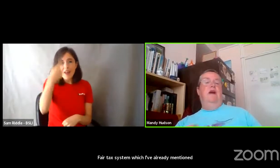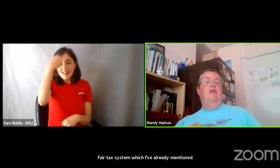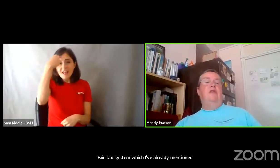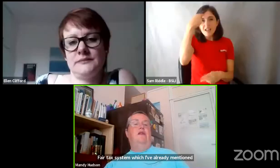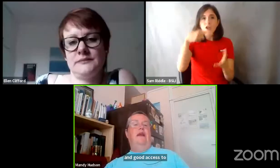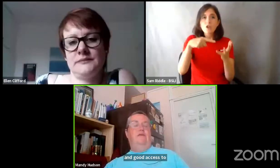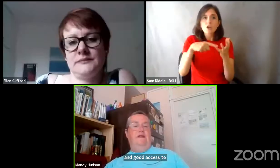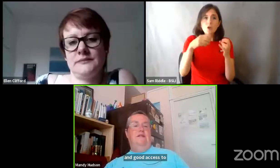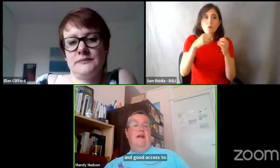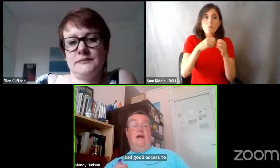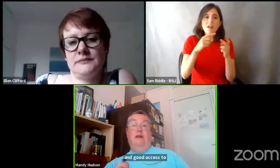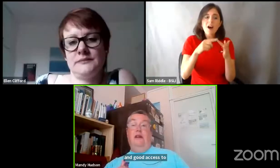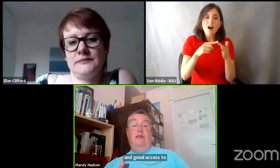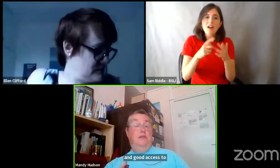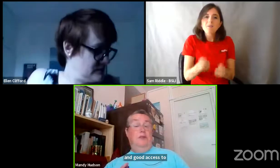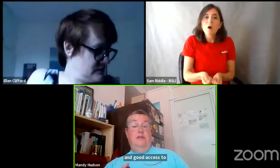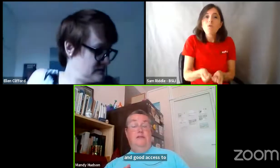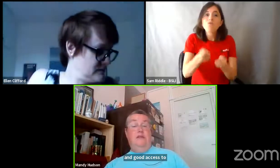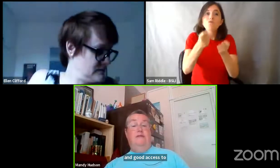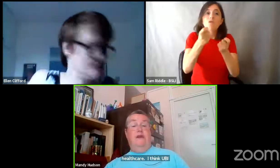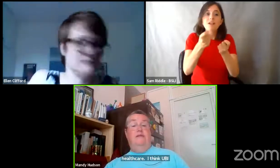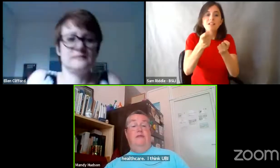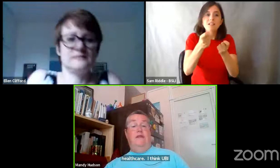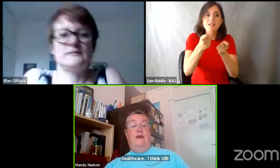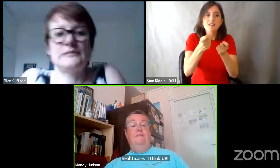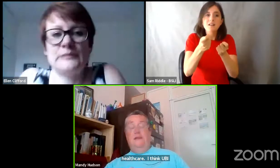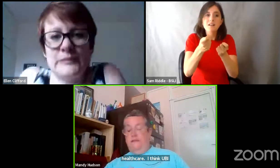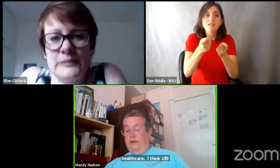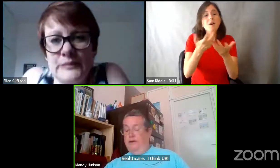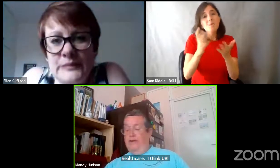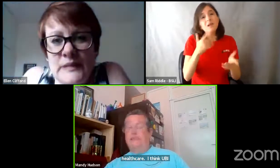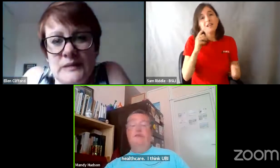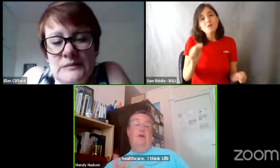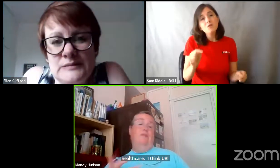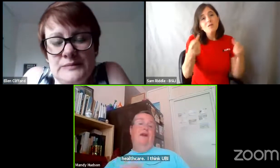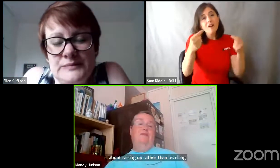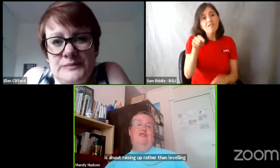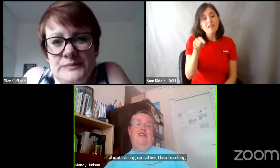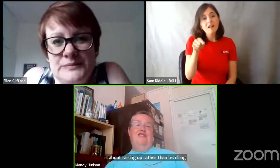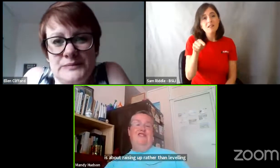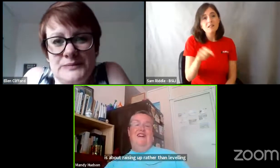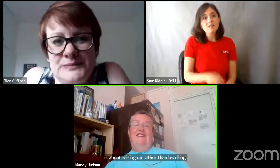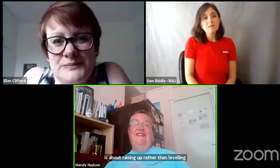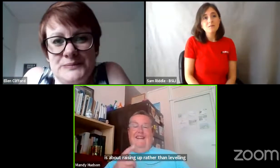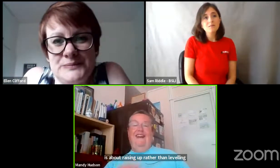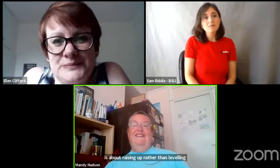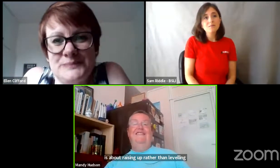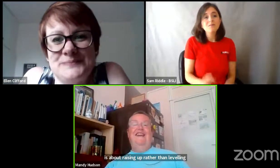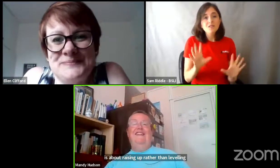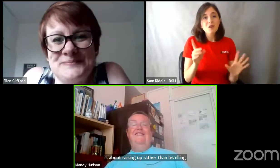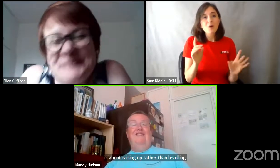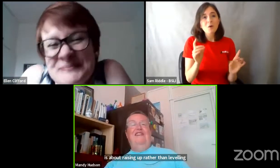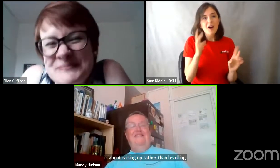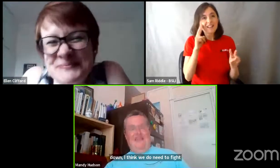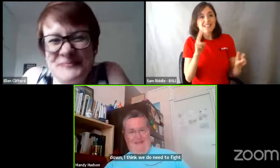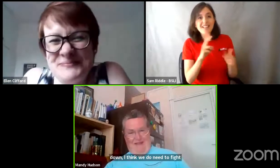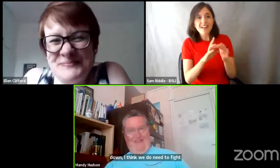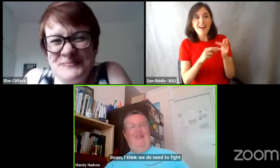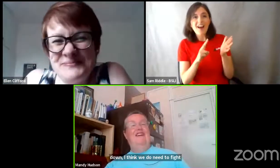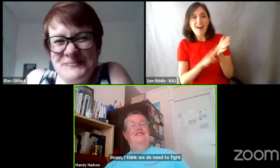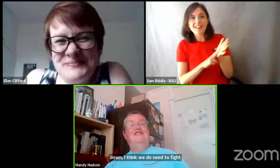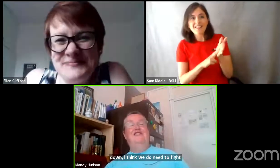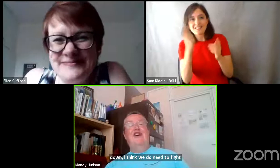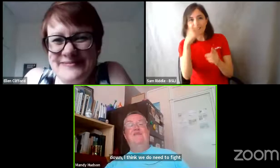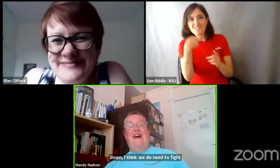up rather than levelling down. And I think we do need to fight for that. So that's what I'm saying to you tonight. And I can see Ellen's face has come